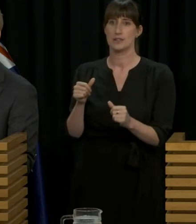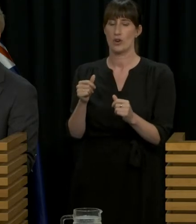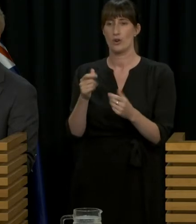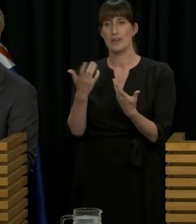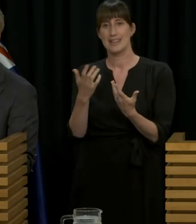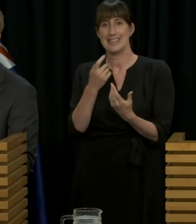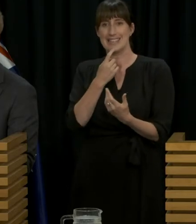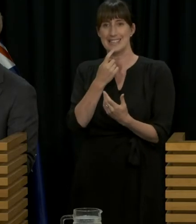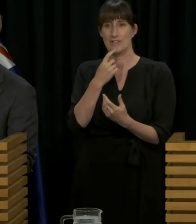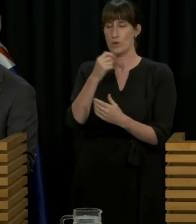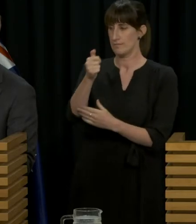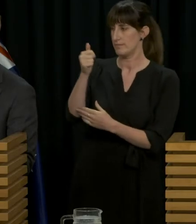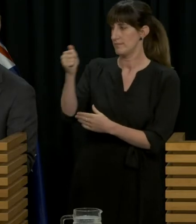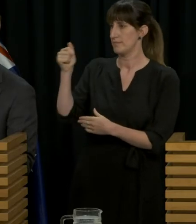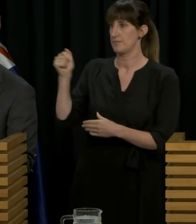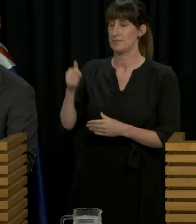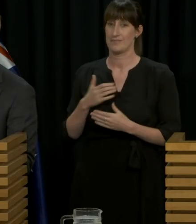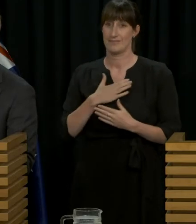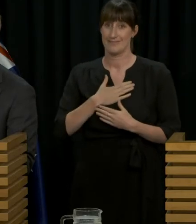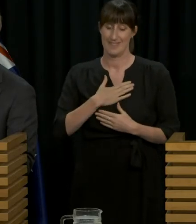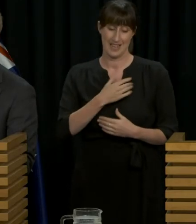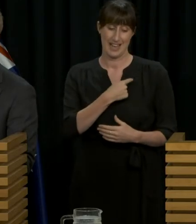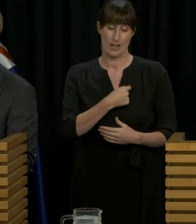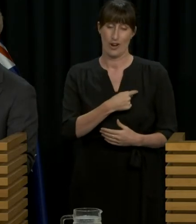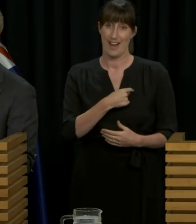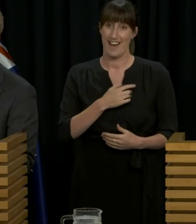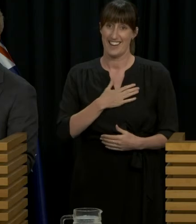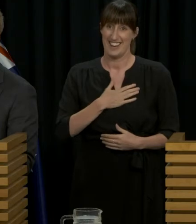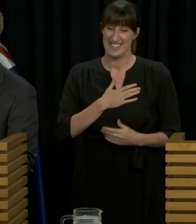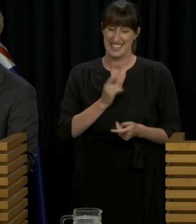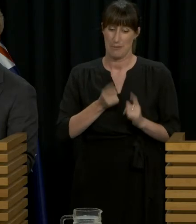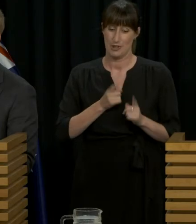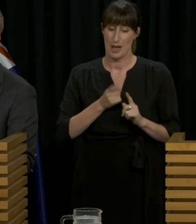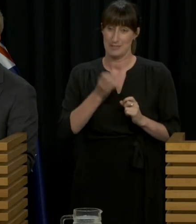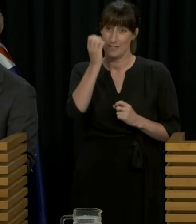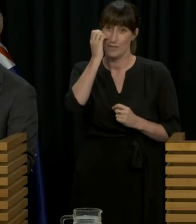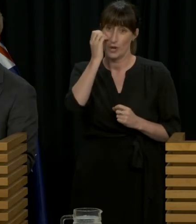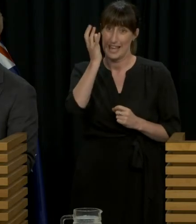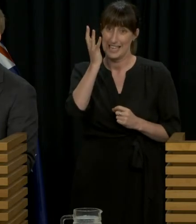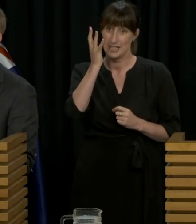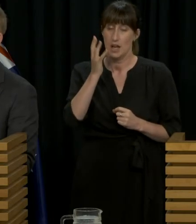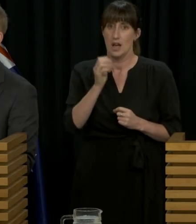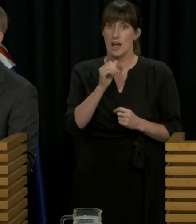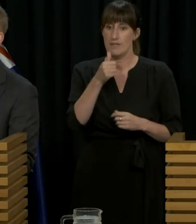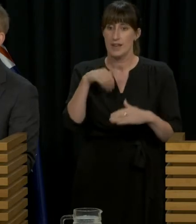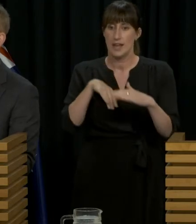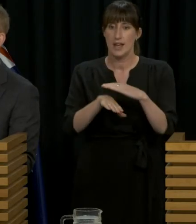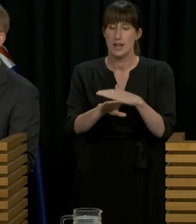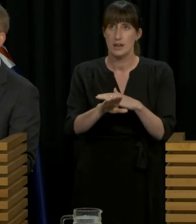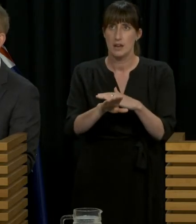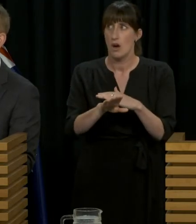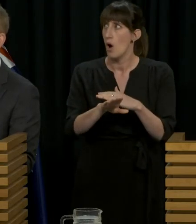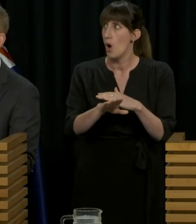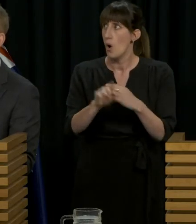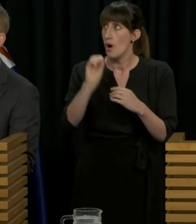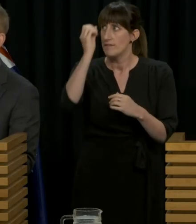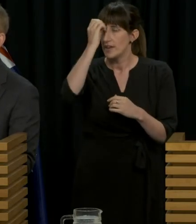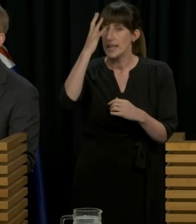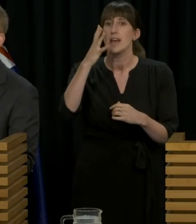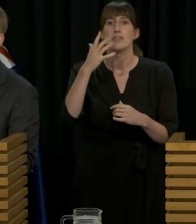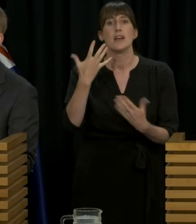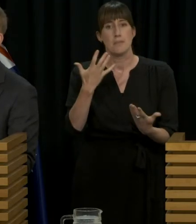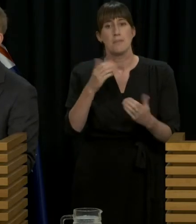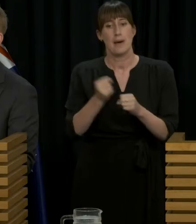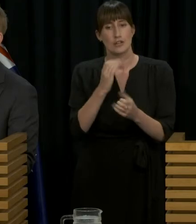look, hand on heart, I've made the odd mistake myself. If you forget to scan on the way in, scan on the way out. Make sure that you're keeping a record of where